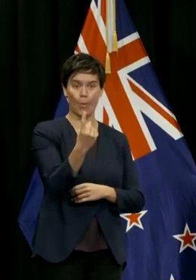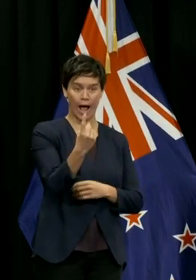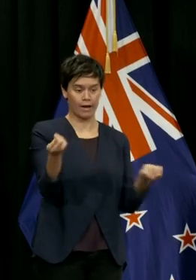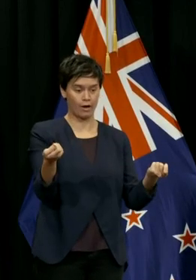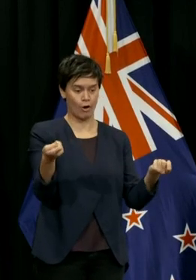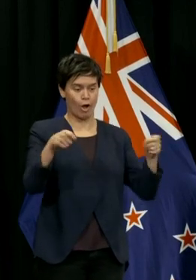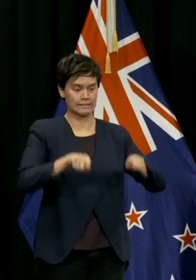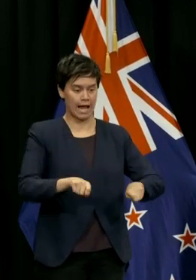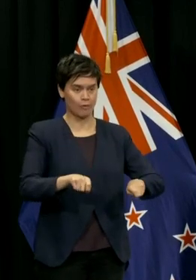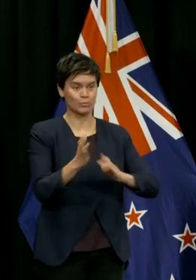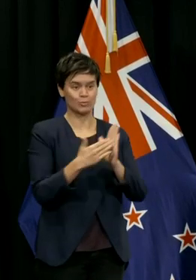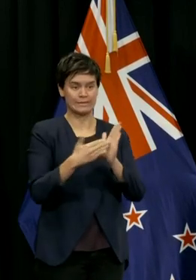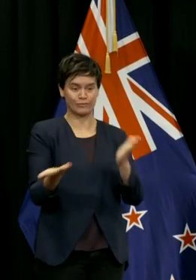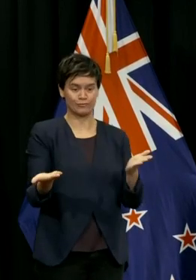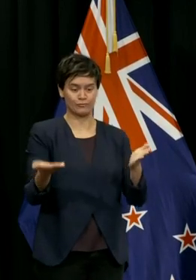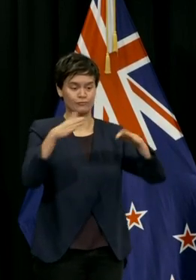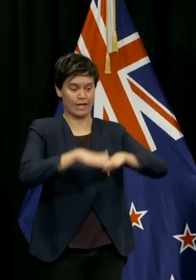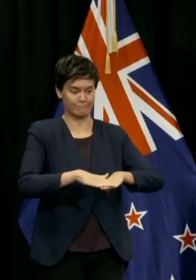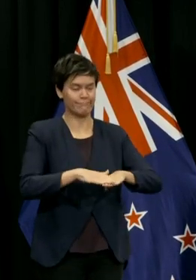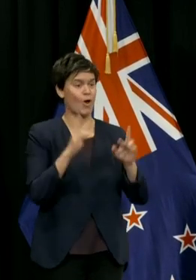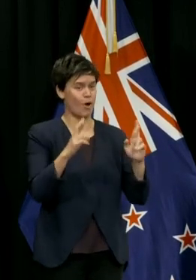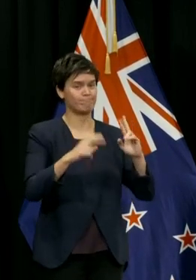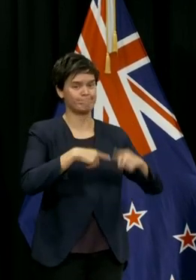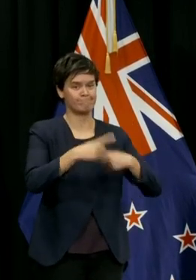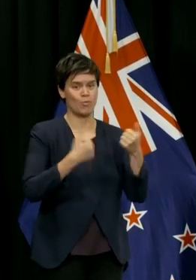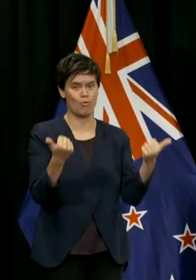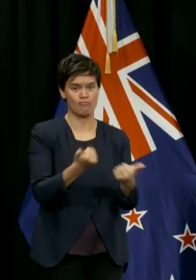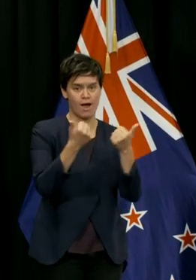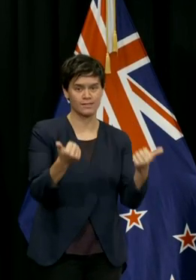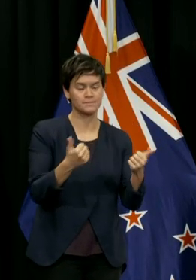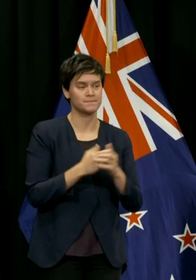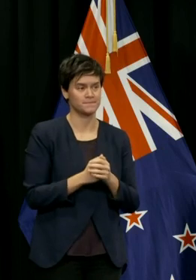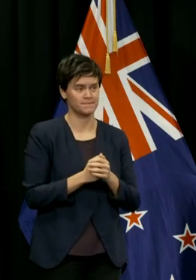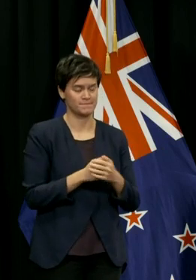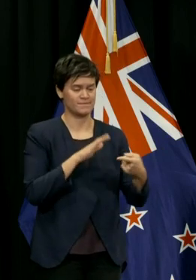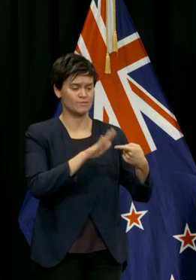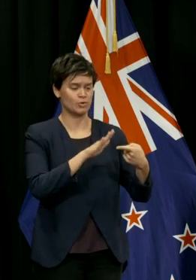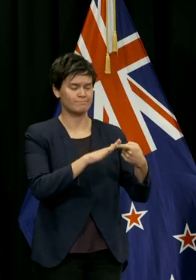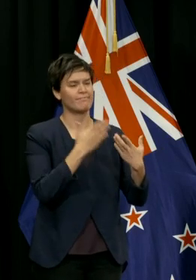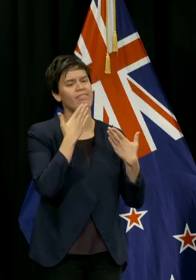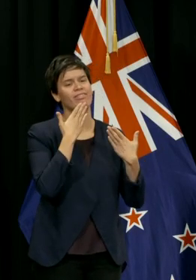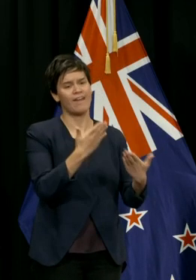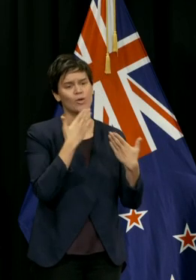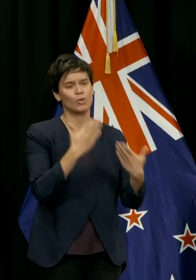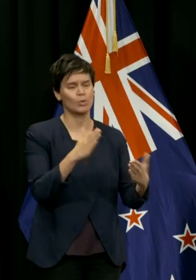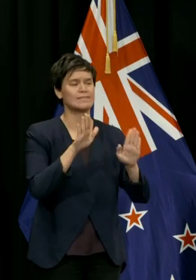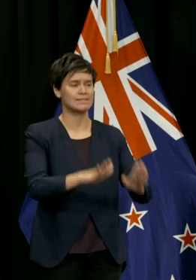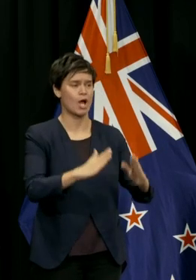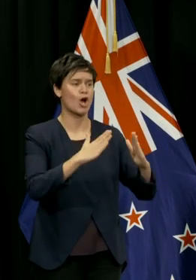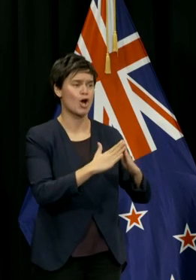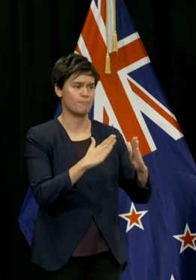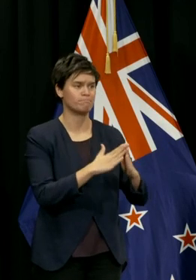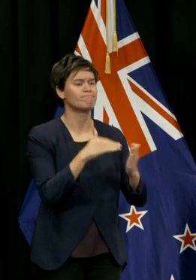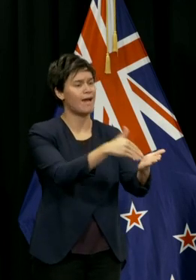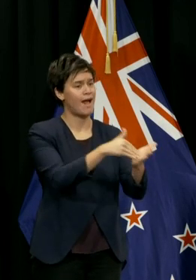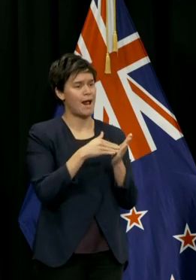far. I want to thank people for their commitment to staying at home and contributing to our efforts to break the